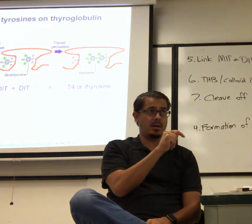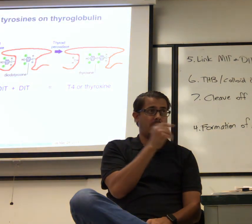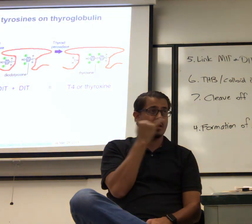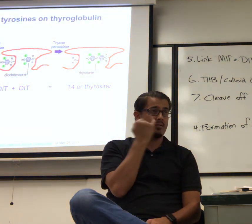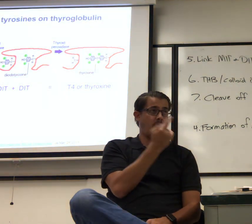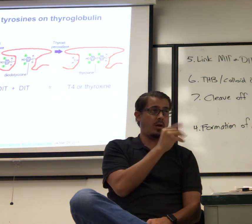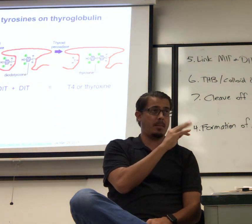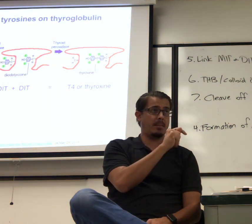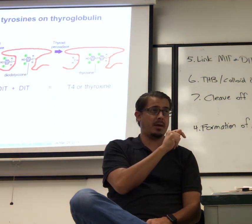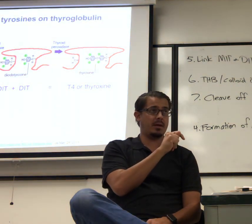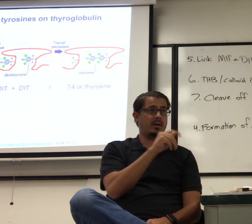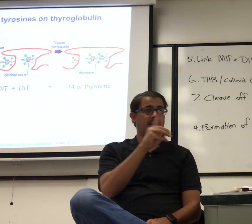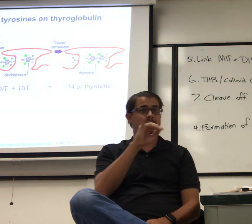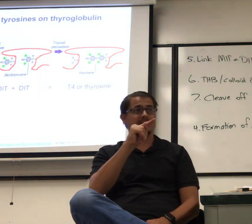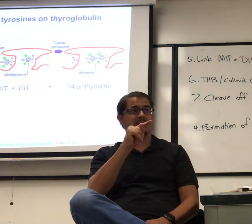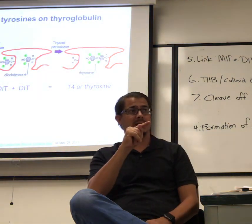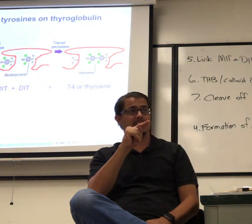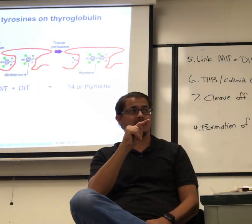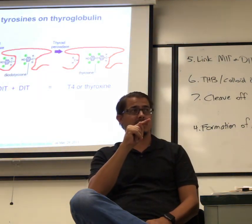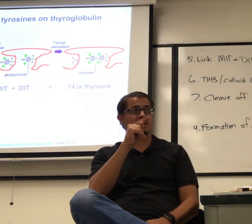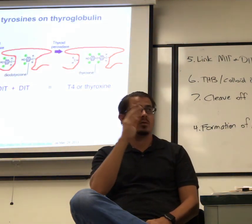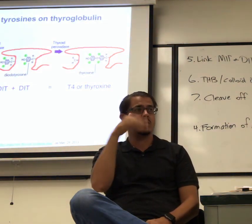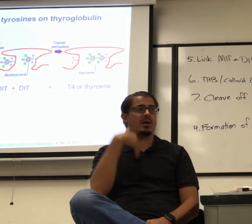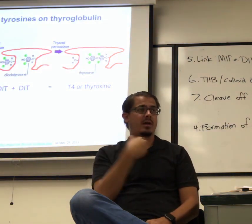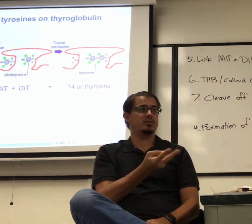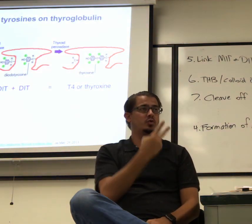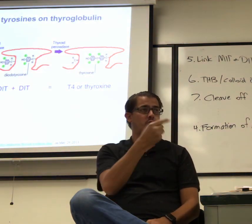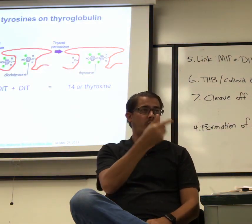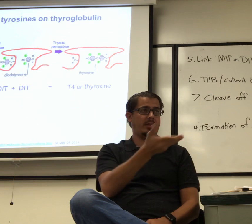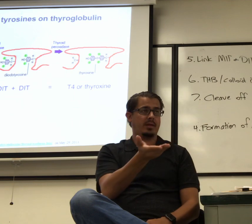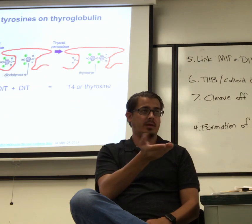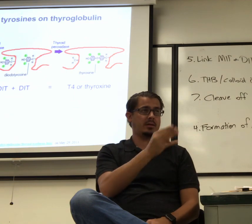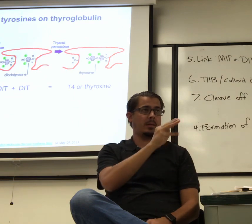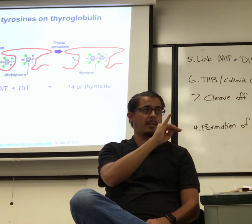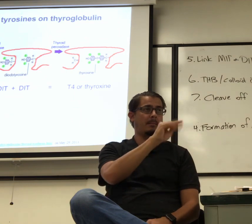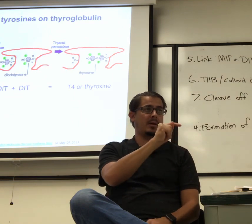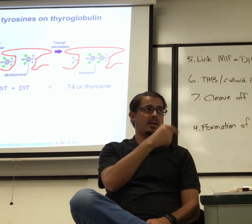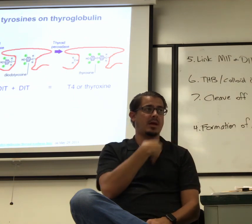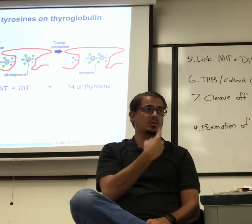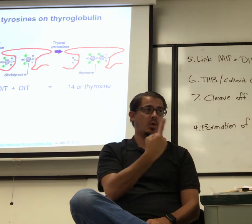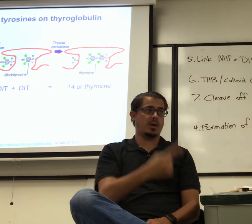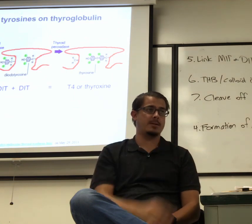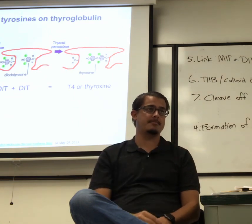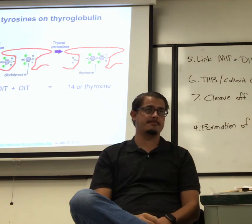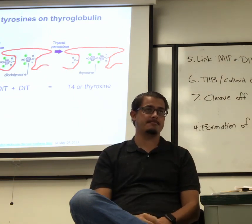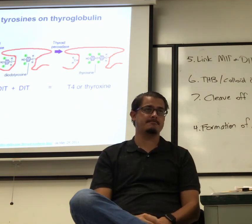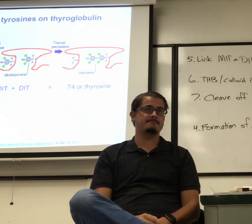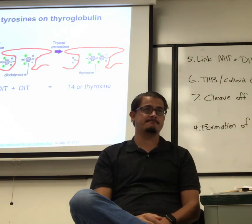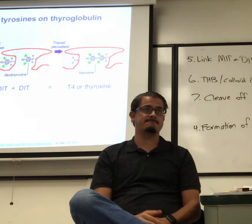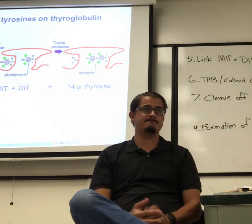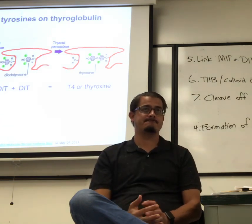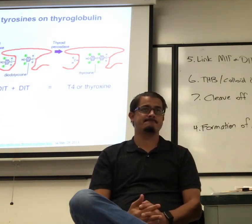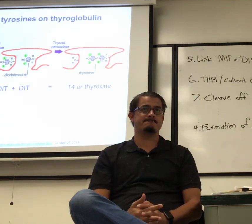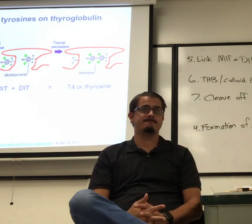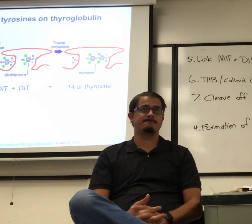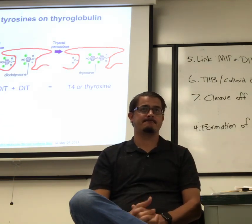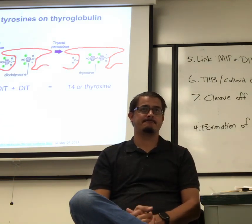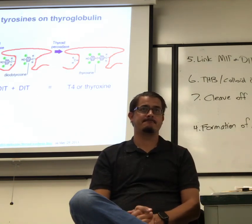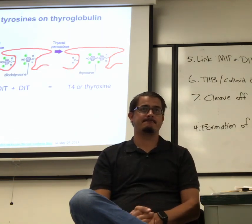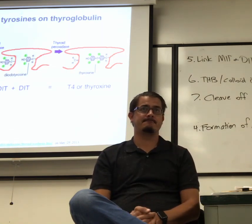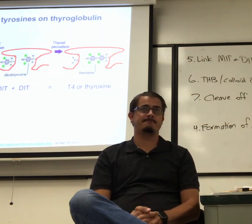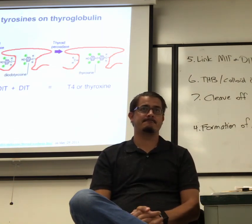little green thing, like what that would be lit, and then did the other two things. I'm just trying to understand. The dit would have two green things, which